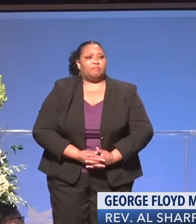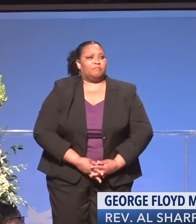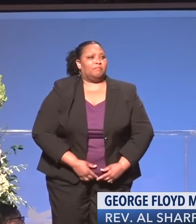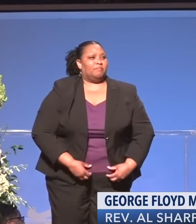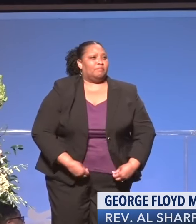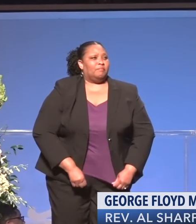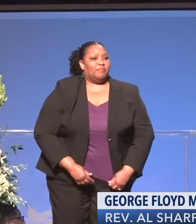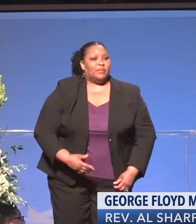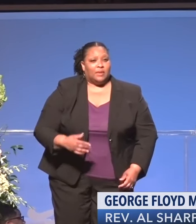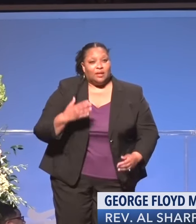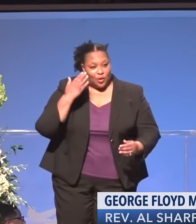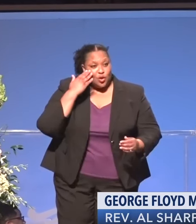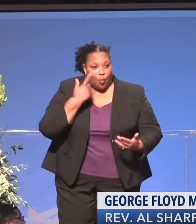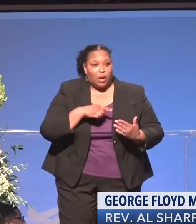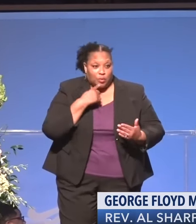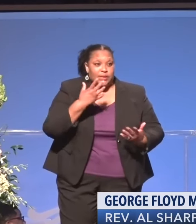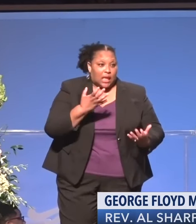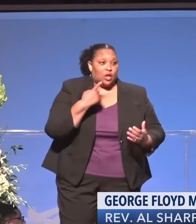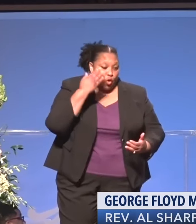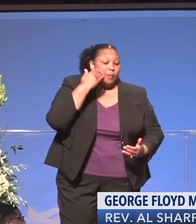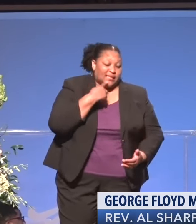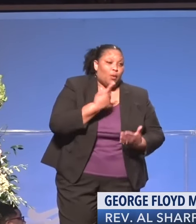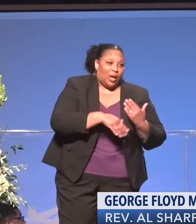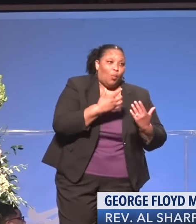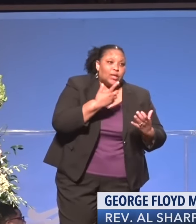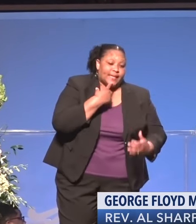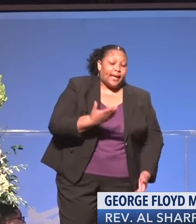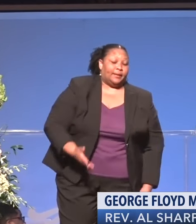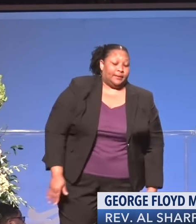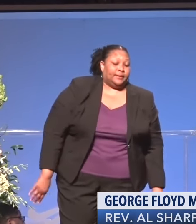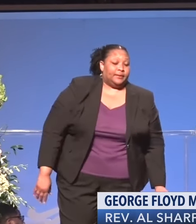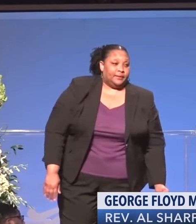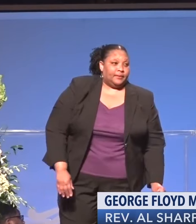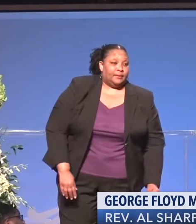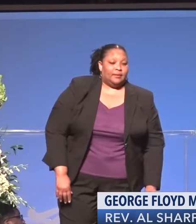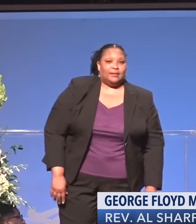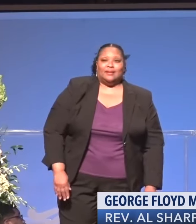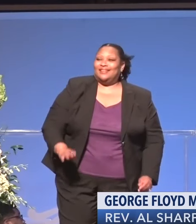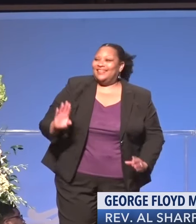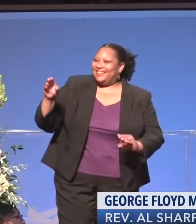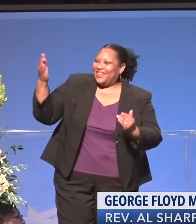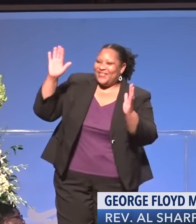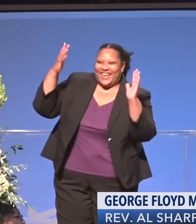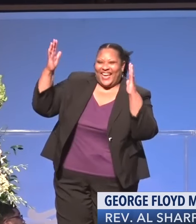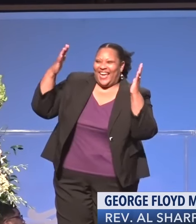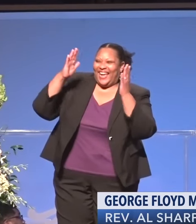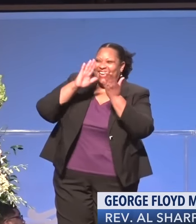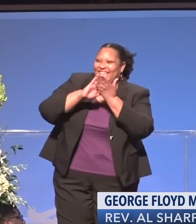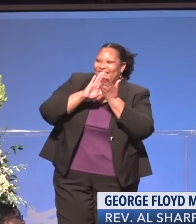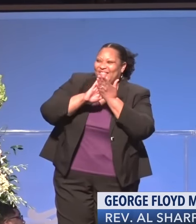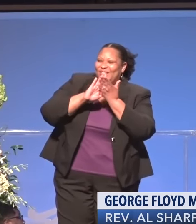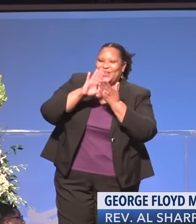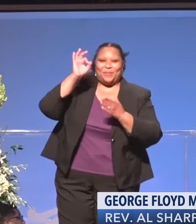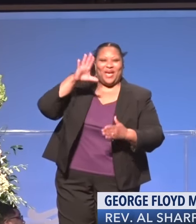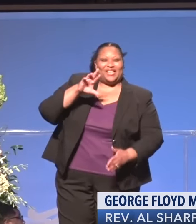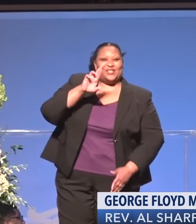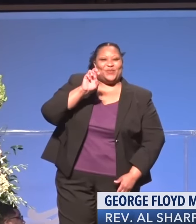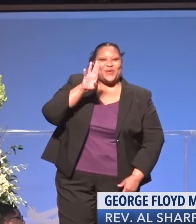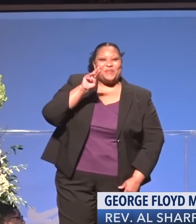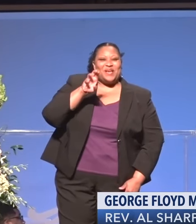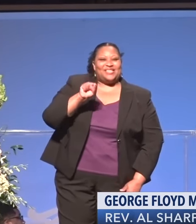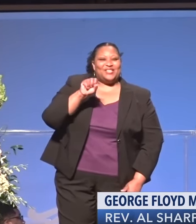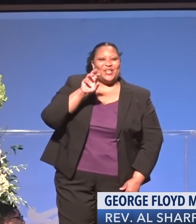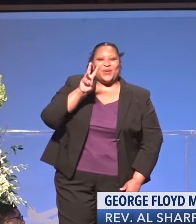Y'all do know I'm out shocked. I'm going to say what I got to say. Let's give a hand to our pastor Reis,